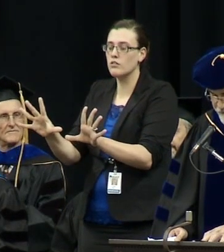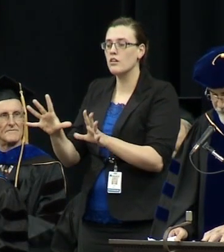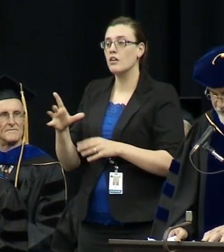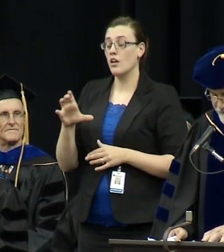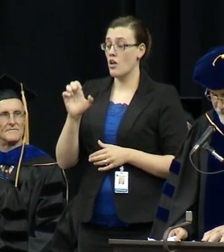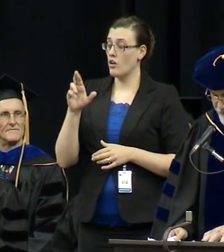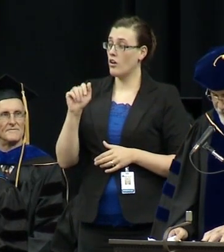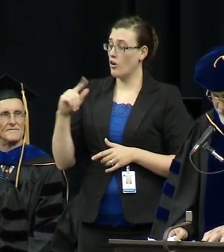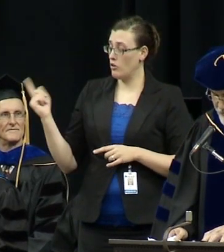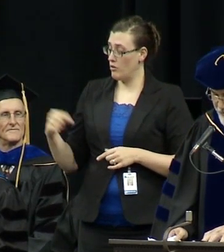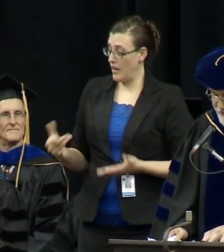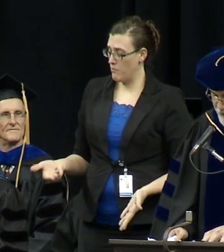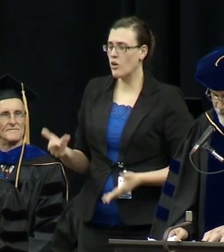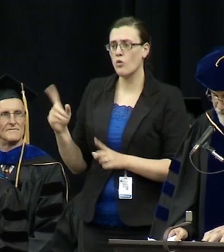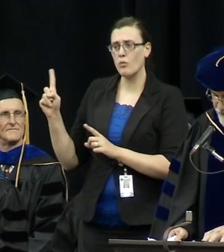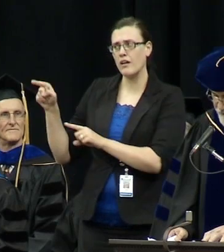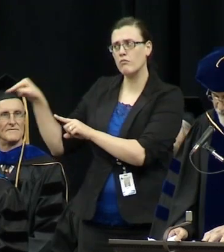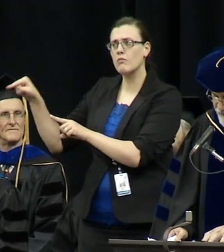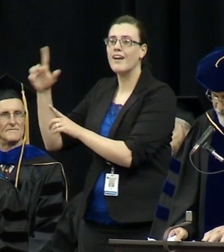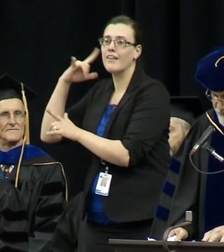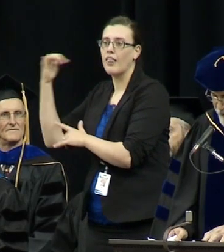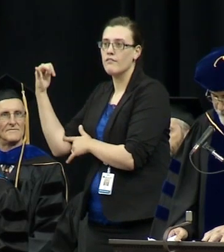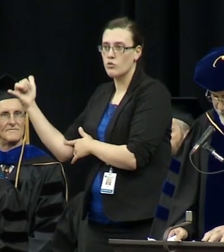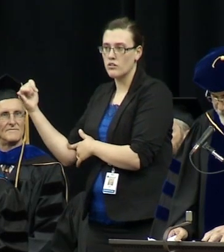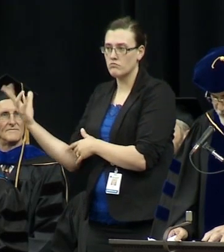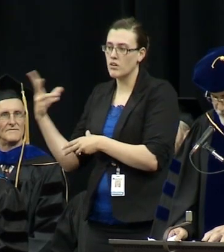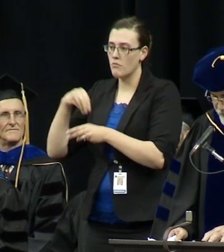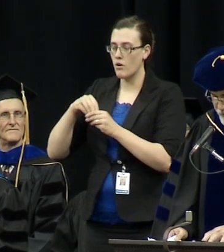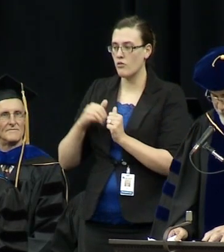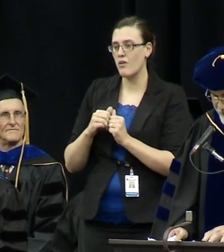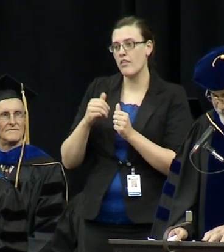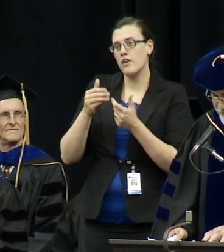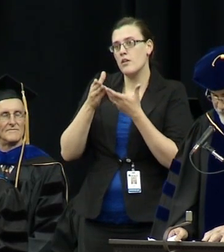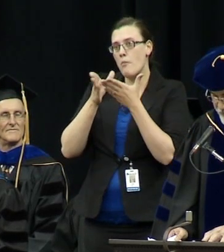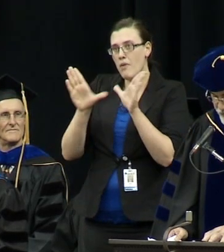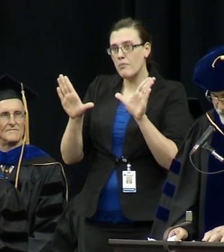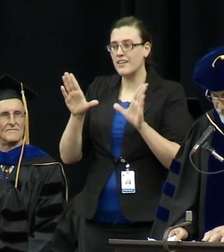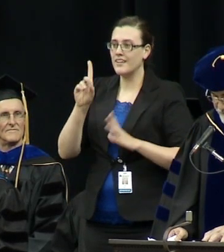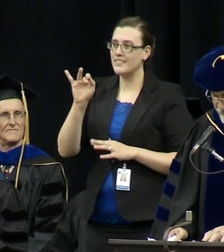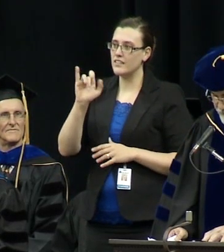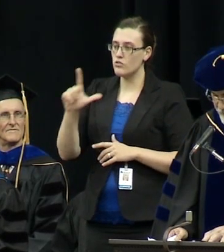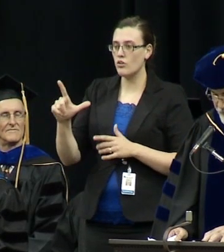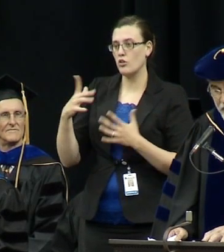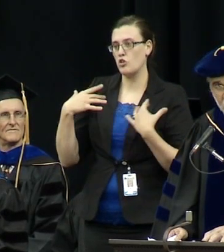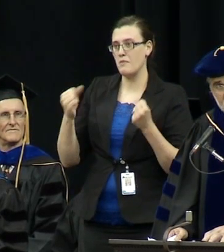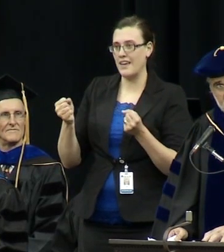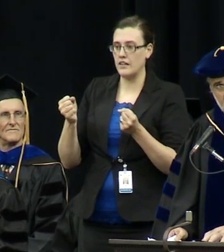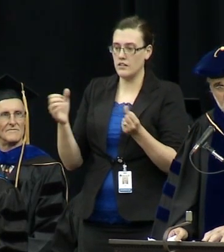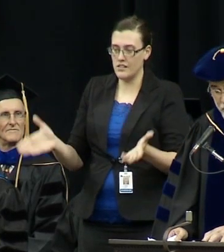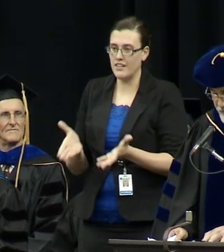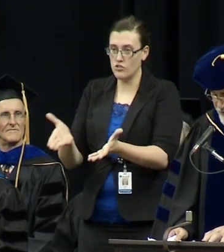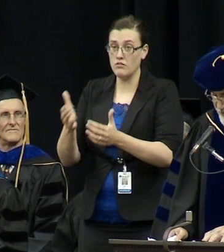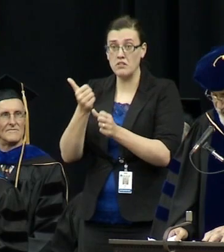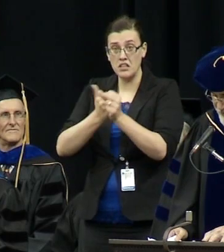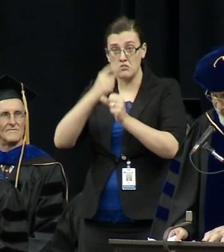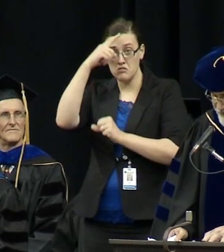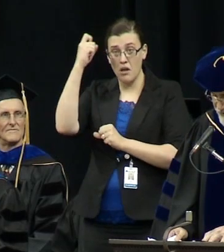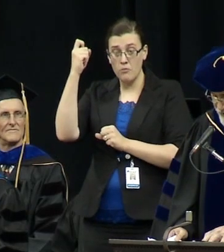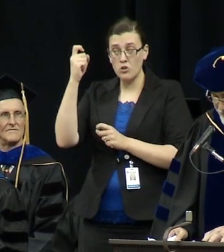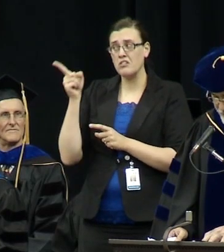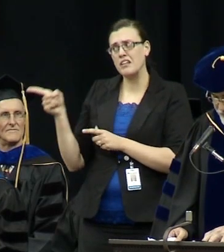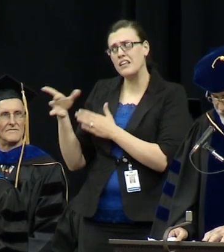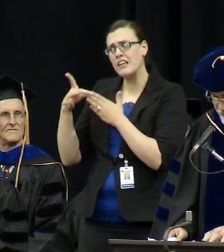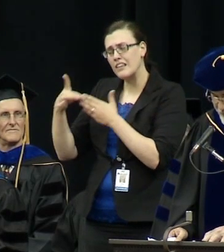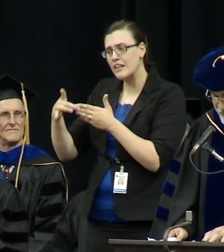to us from California as part of the university's public digital humanities initiative. Each summer, he leads